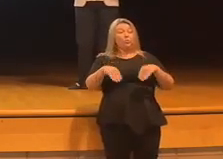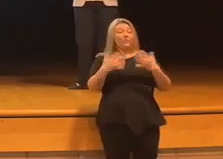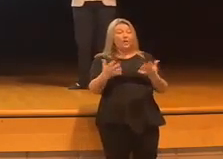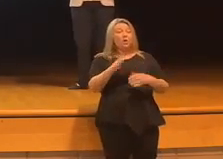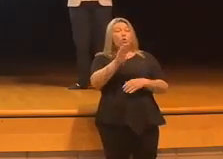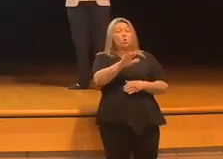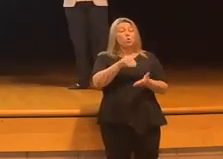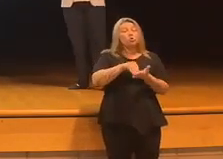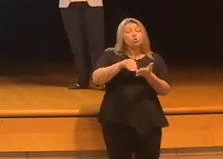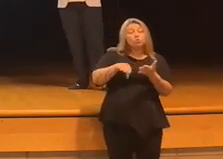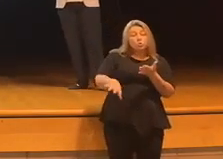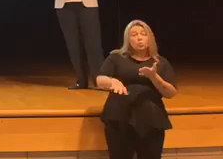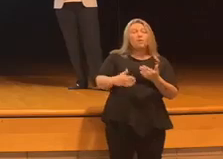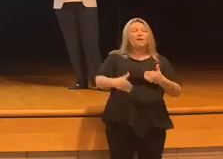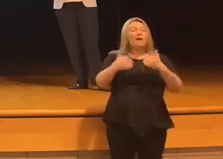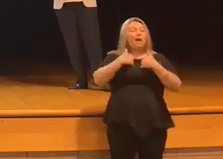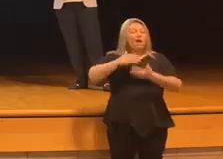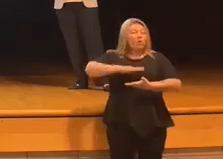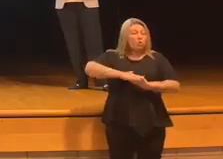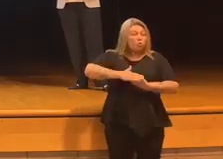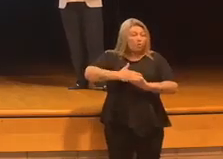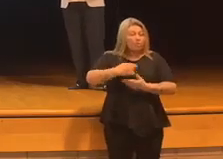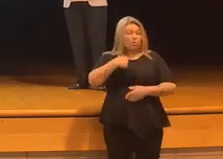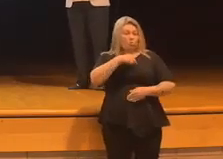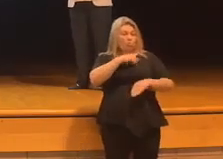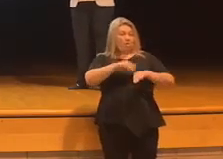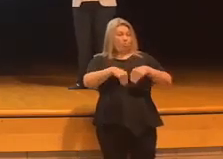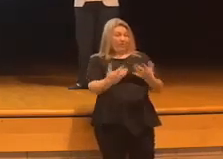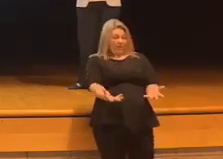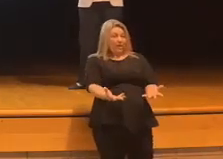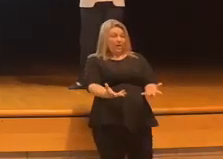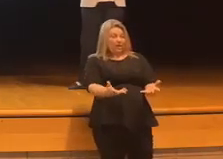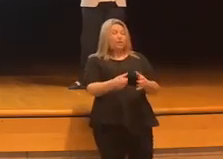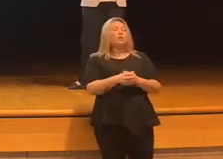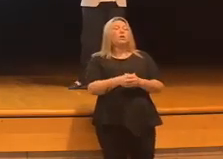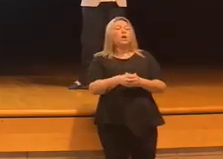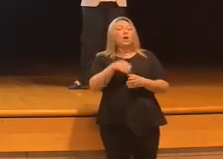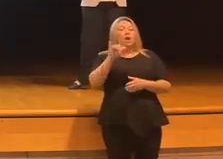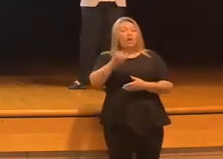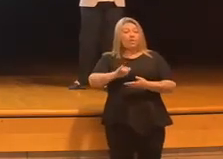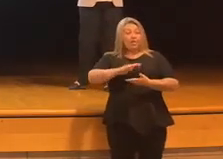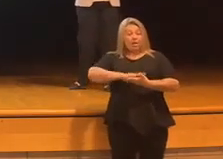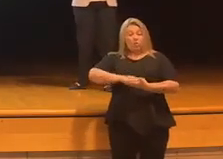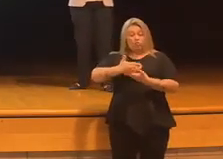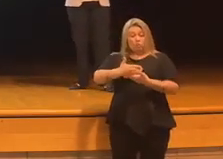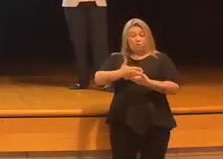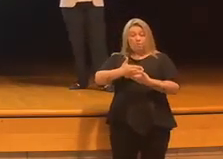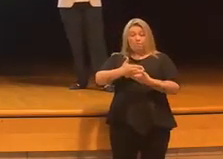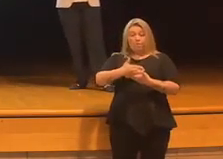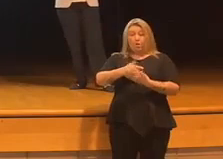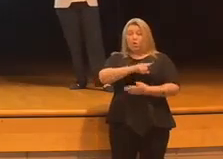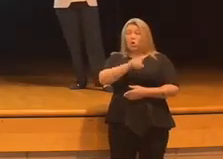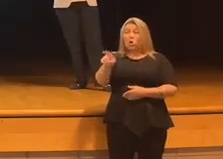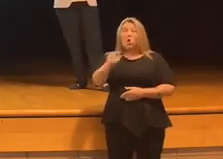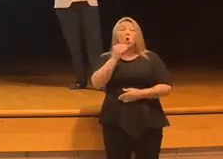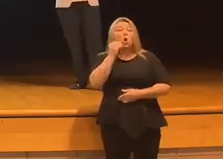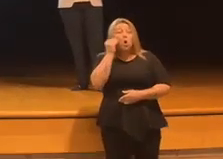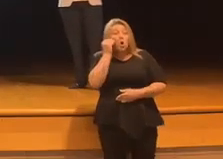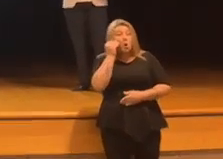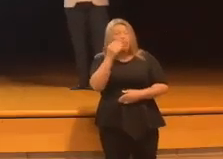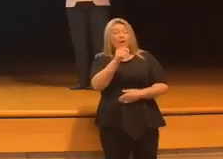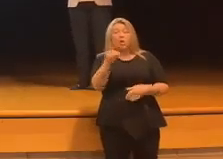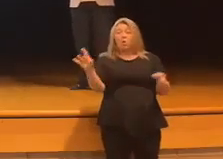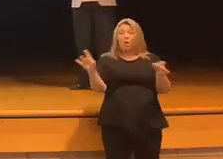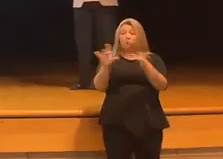has a Chromebook provided by Burke County Public Schools. When that Chromebook goes home and attaches to